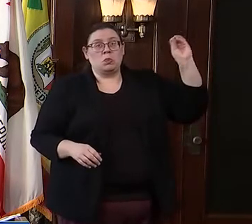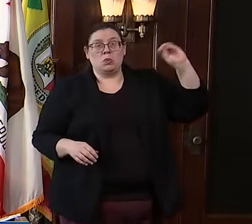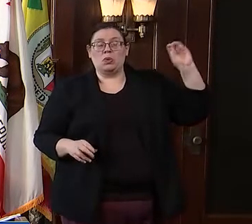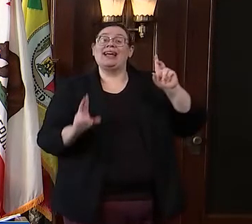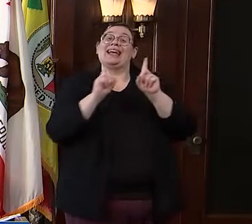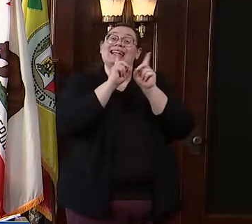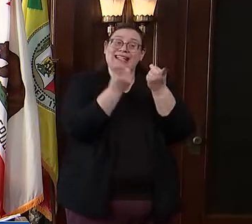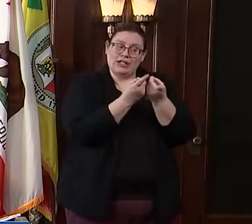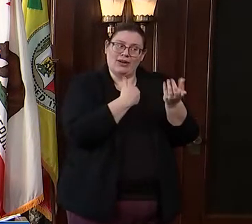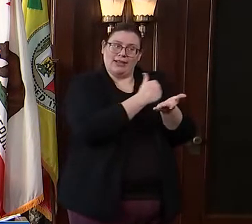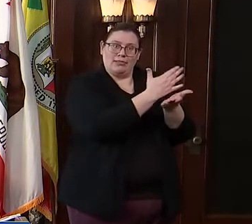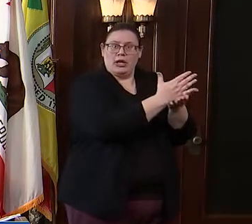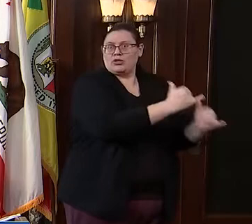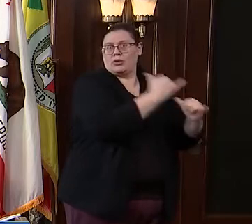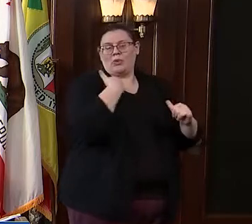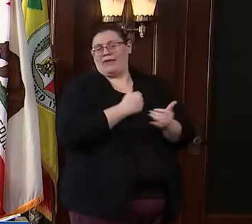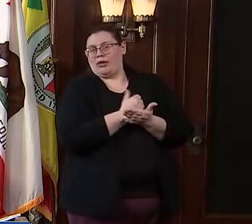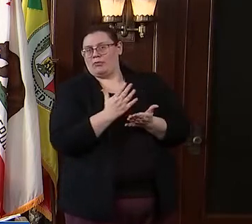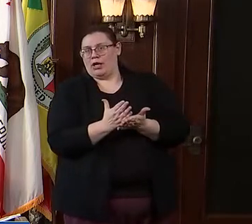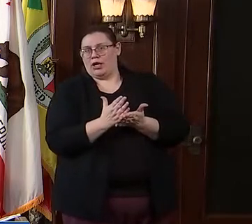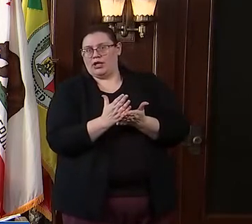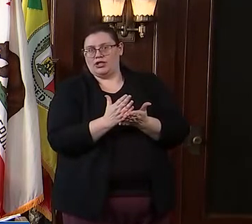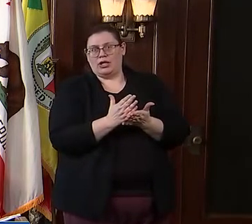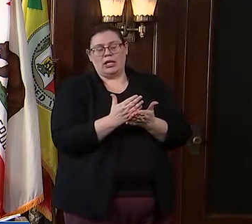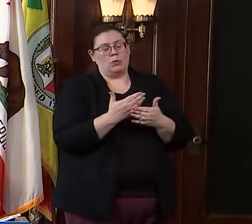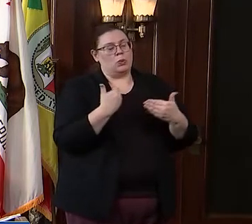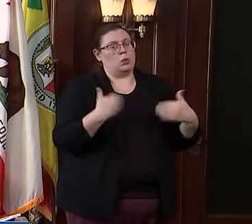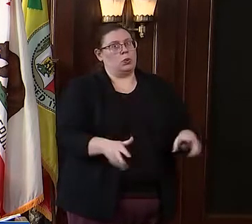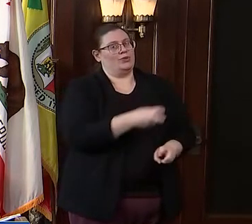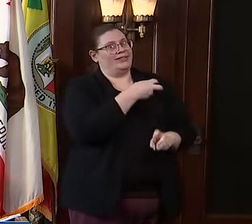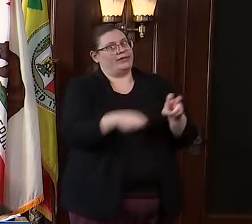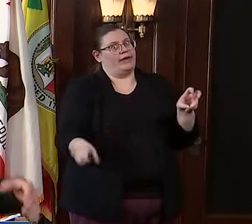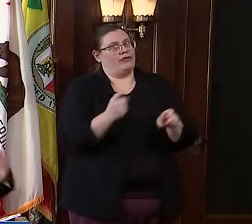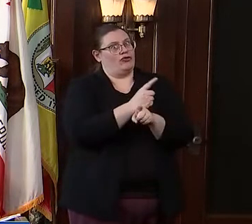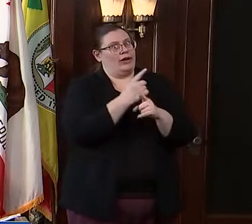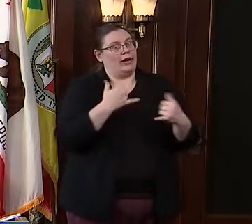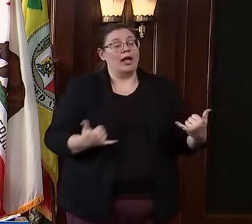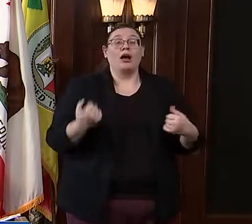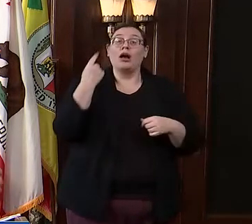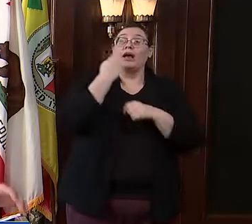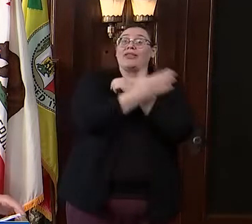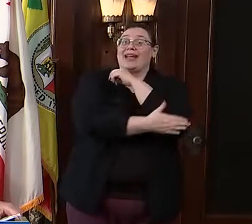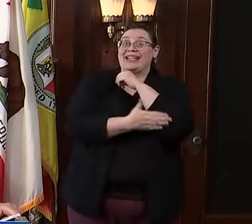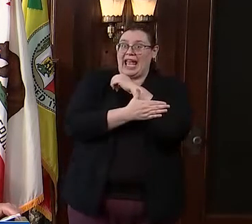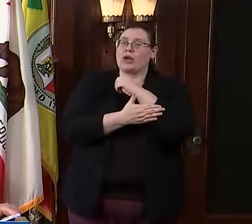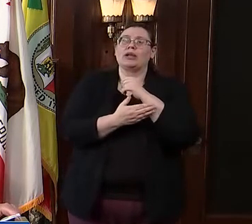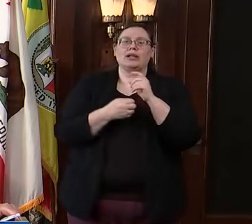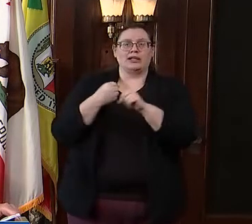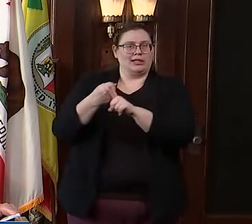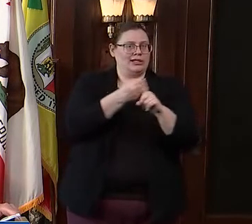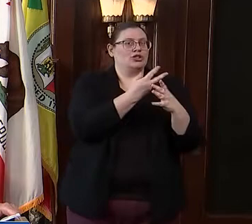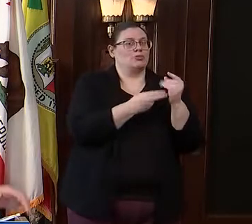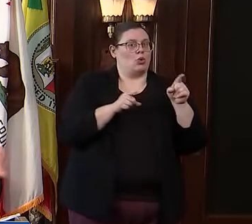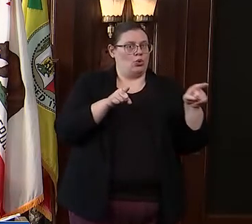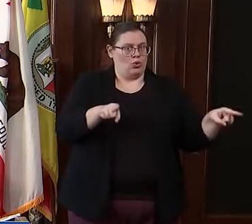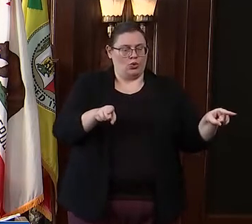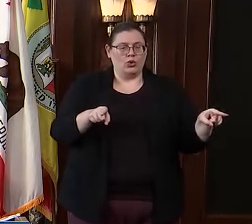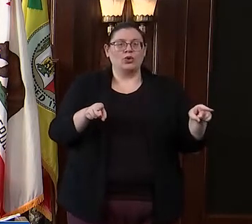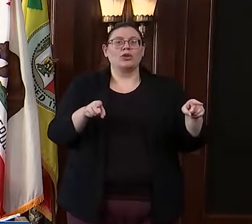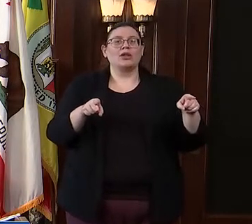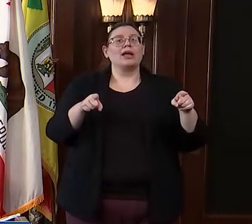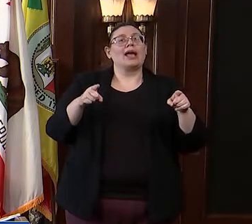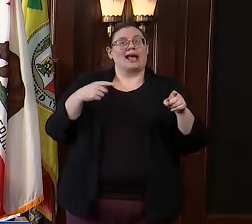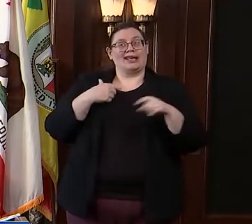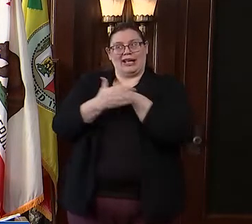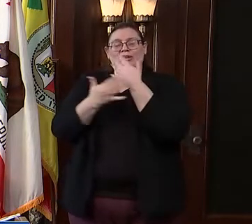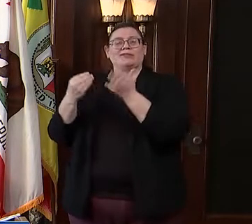has a budget just as we have a budget. They're both incredibly taxed. But the county, which overlaps for both of us, as I mentioned, has gotten an infusion of